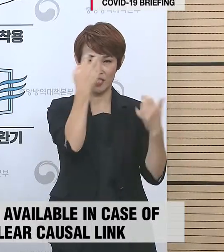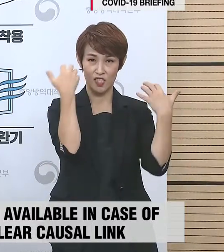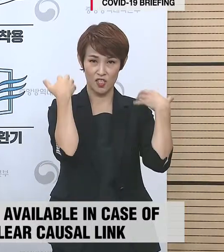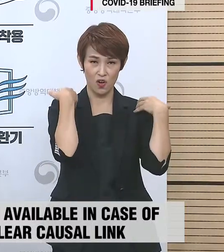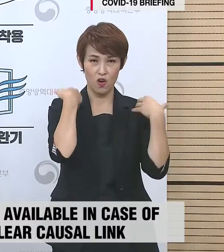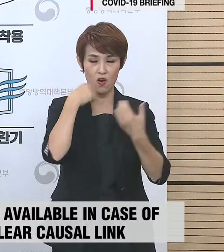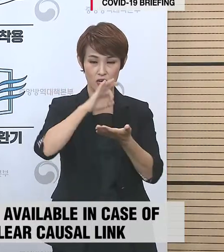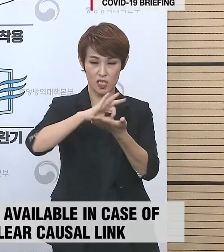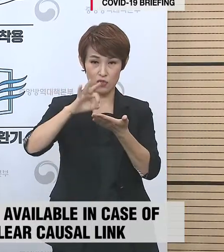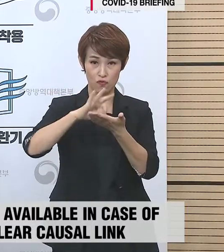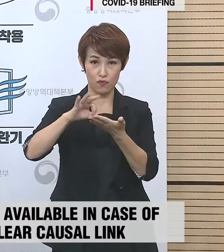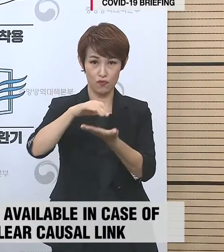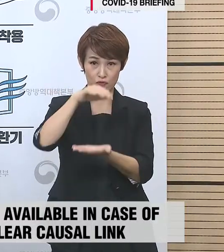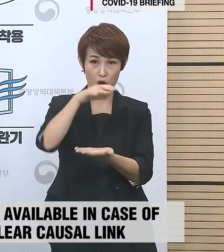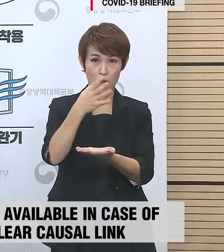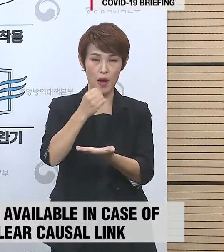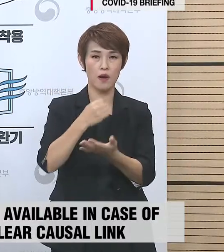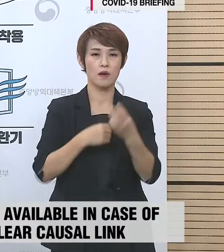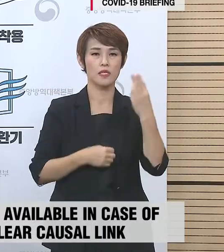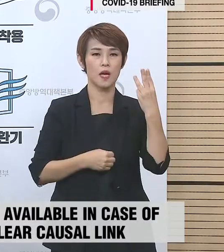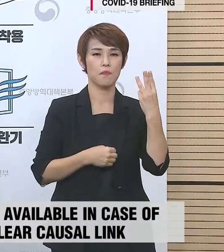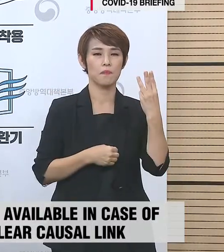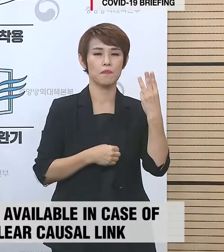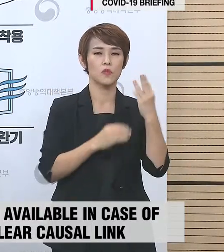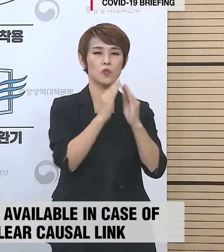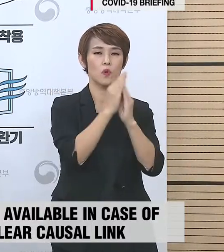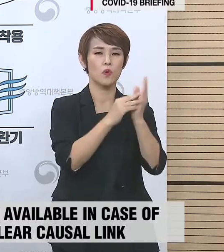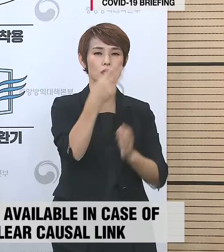And to this end, we see that